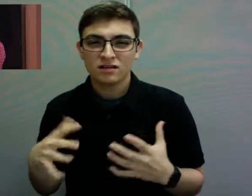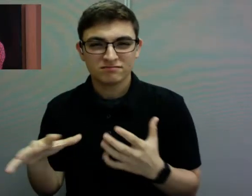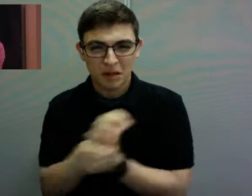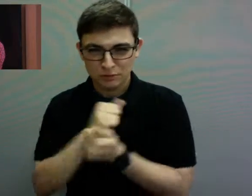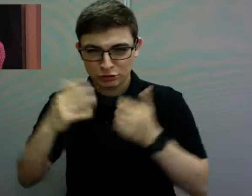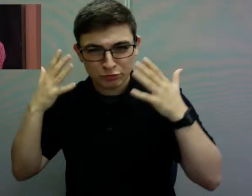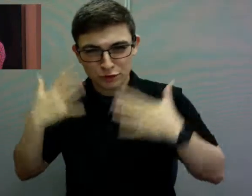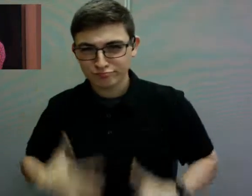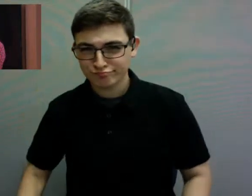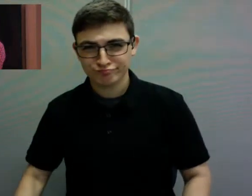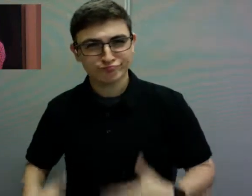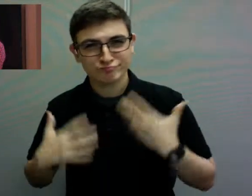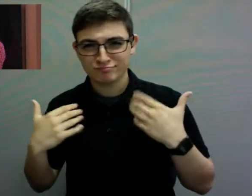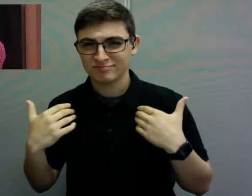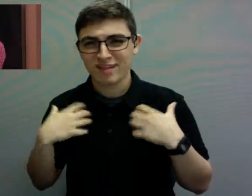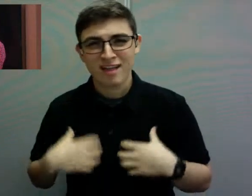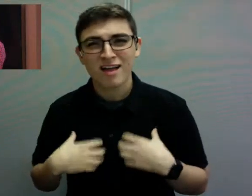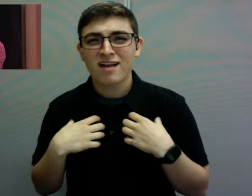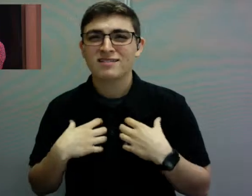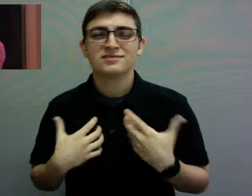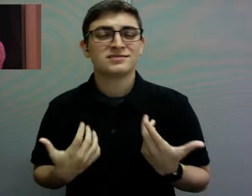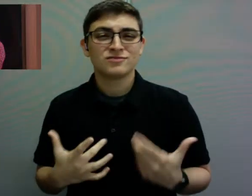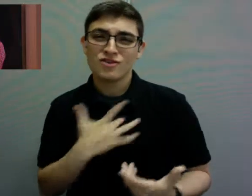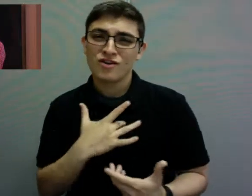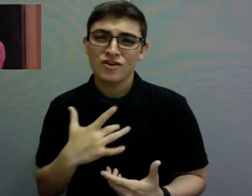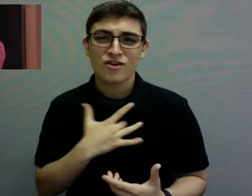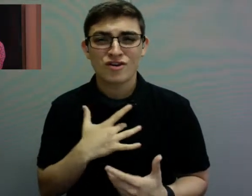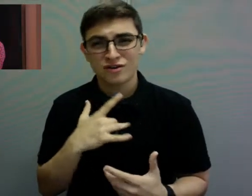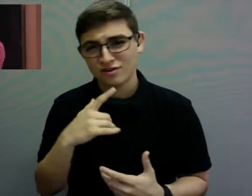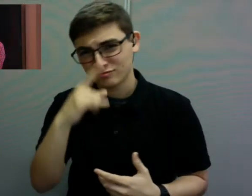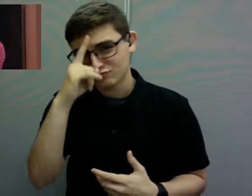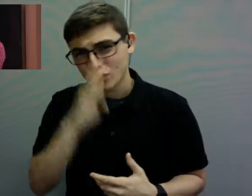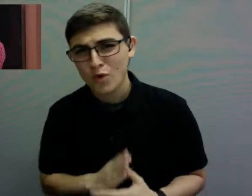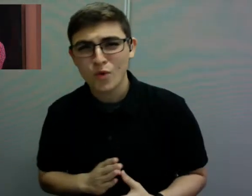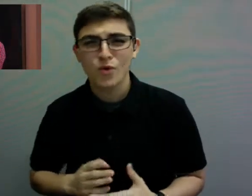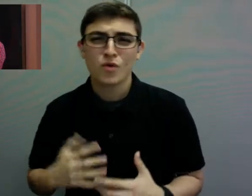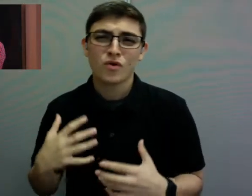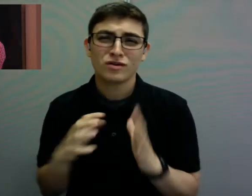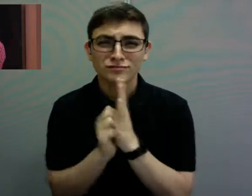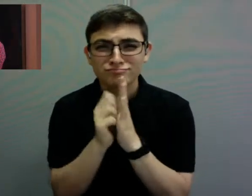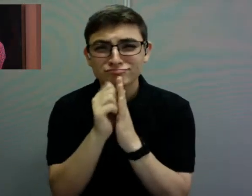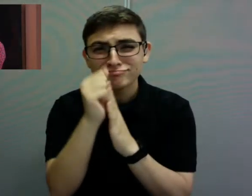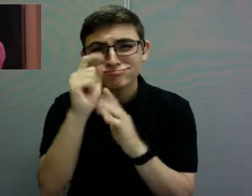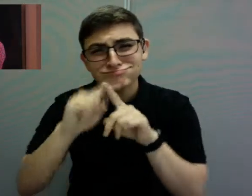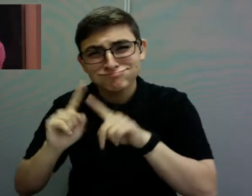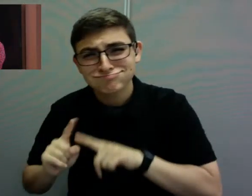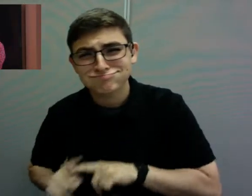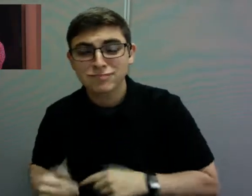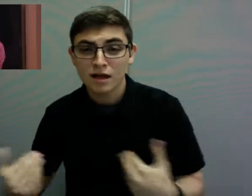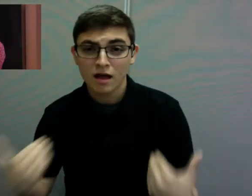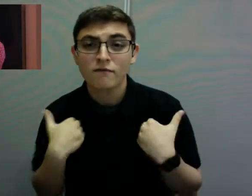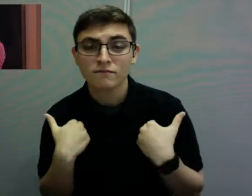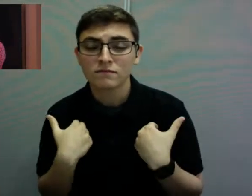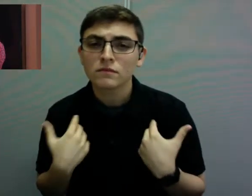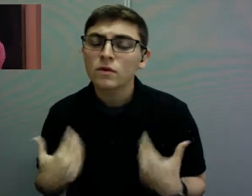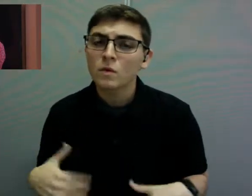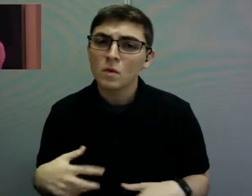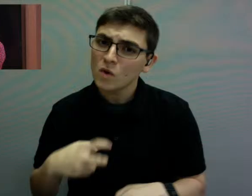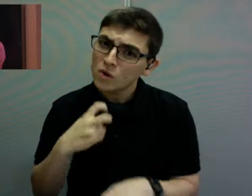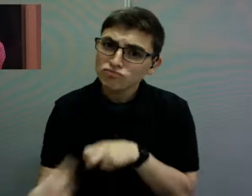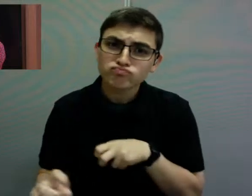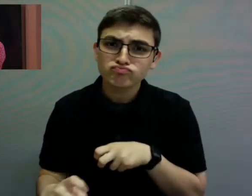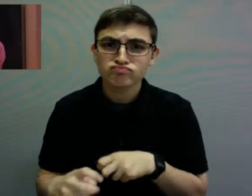cause damage all over your body, including lung problems, heart problems, stroke problems, cancer. And it's tough. It's really